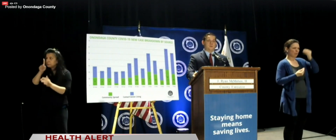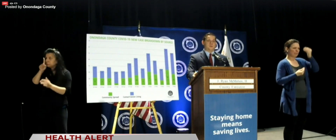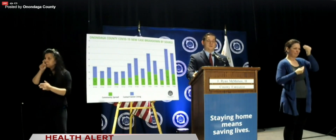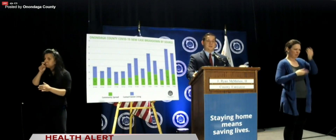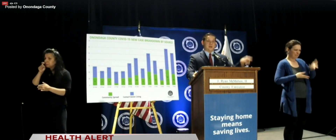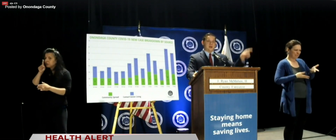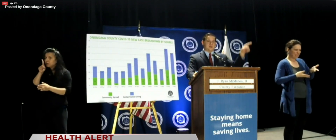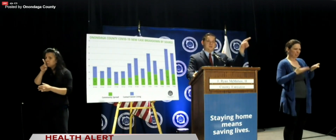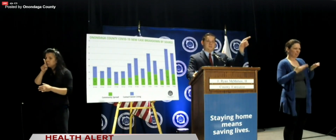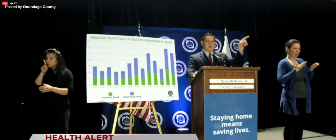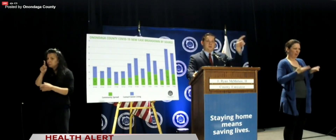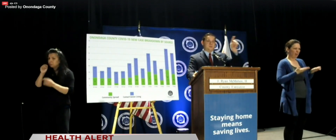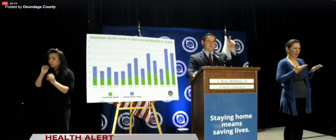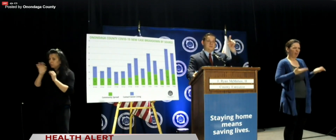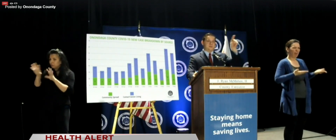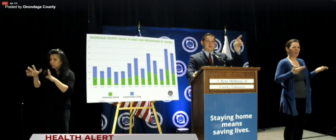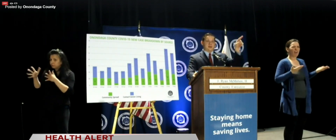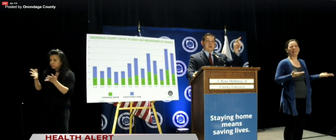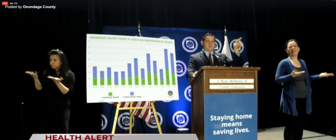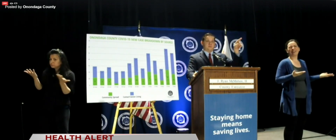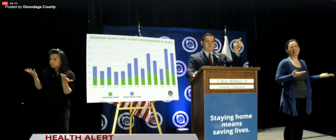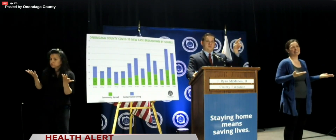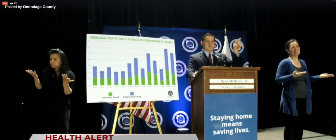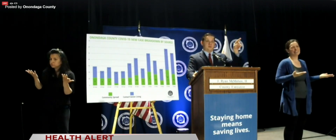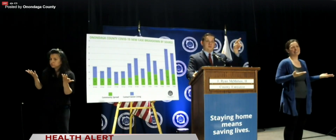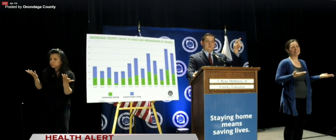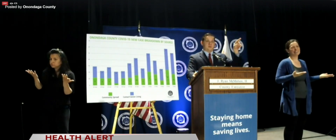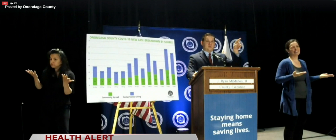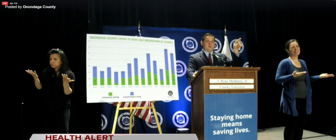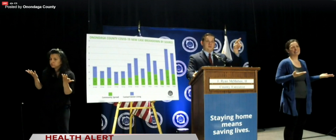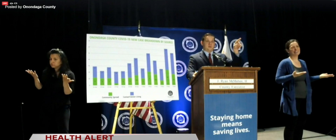right? But the state health department doesn't have